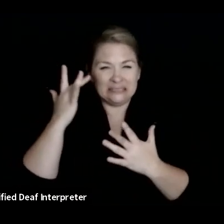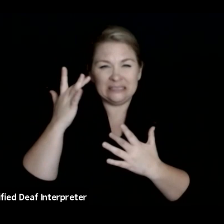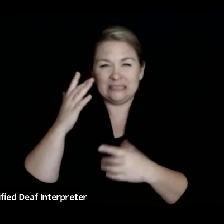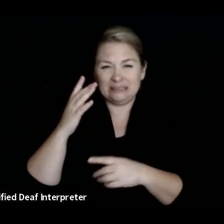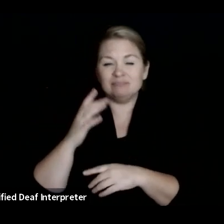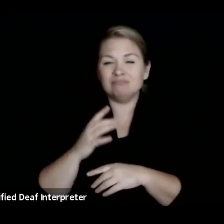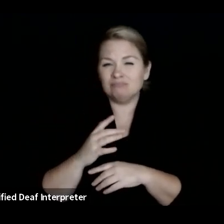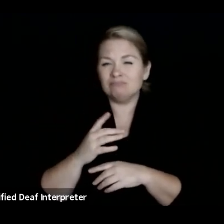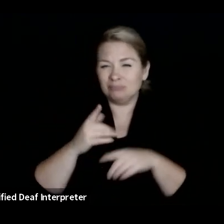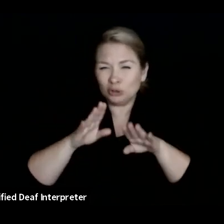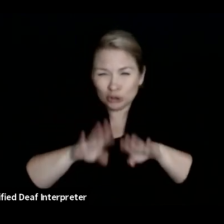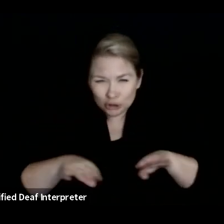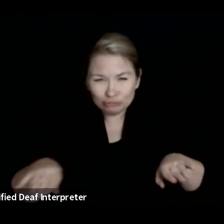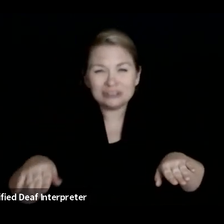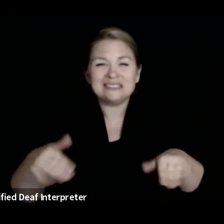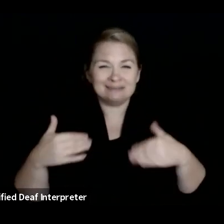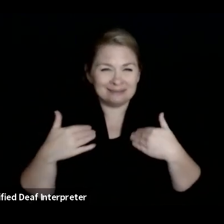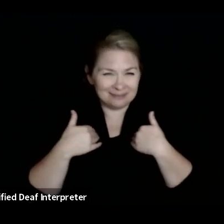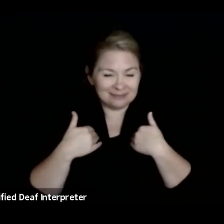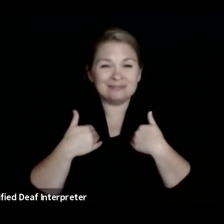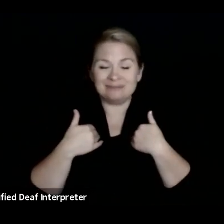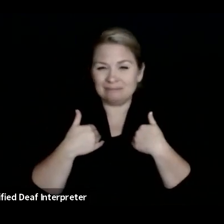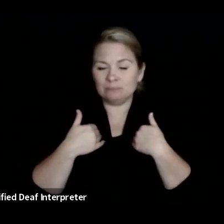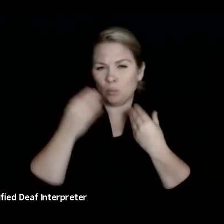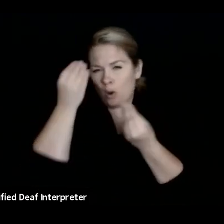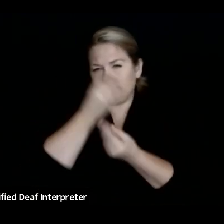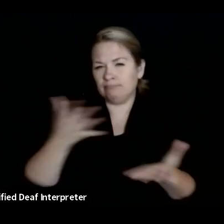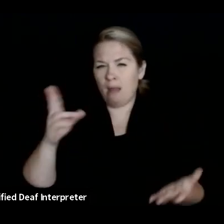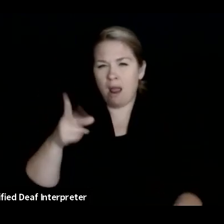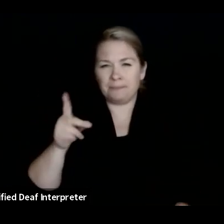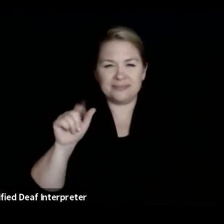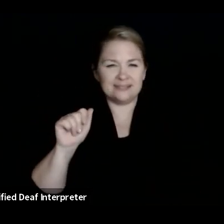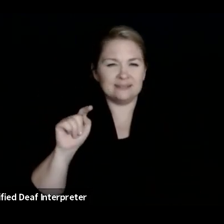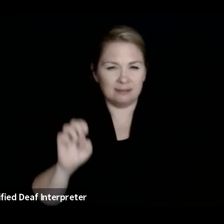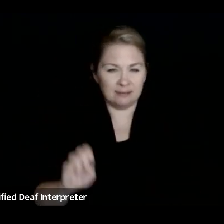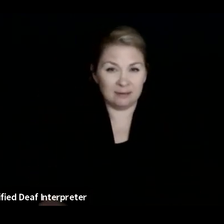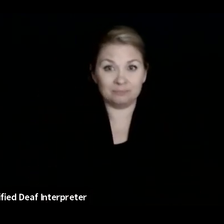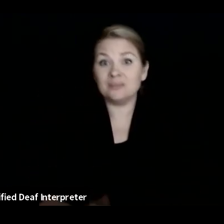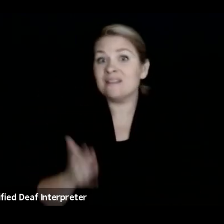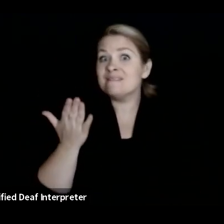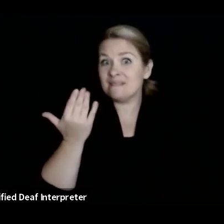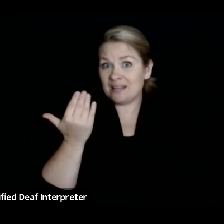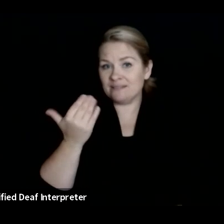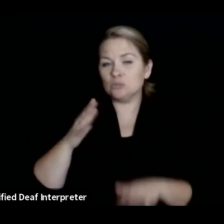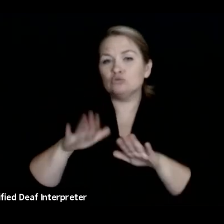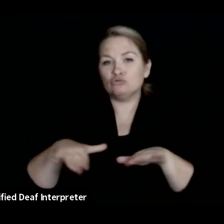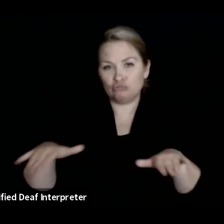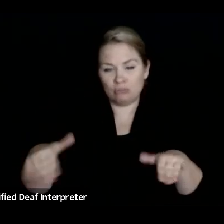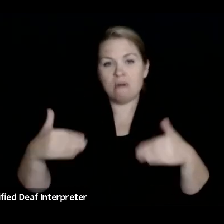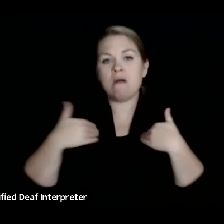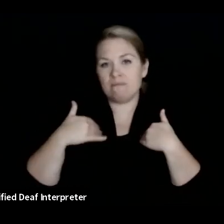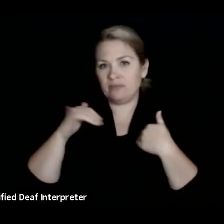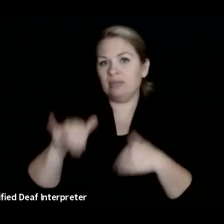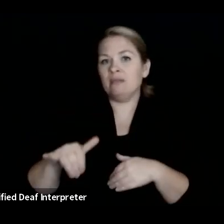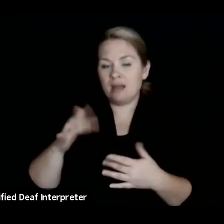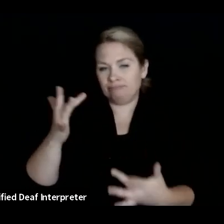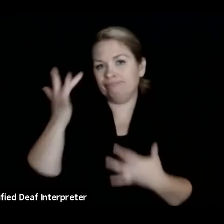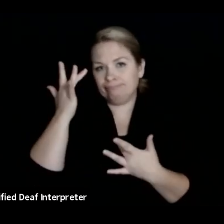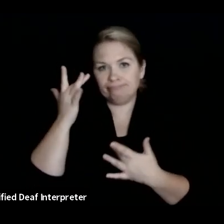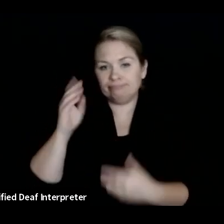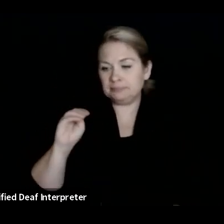reporting state data, and we are reporting our data on our website. The demographics that we're